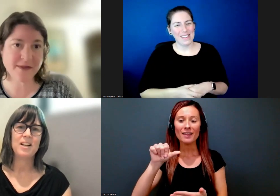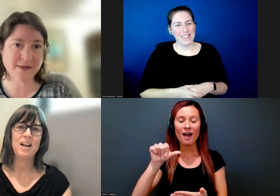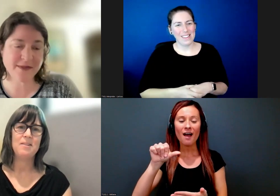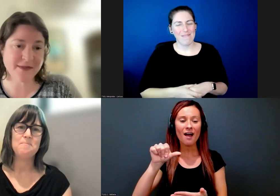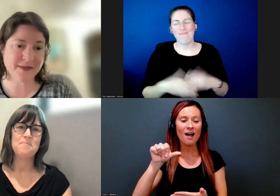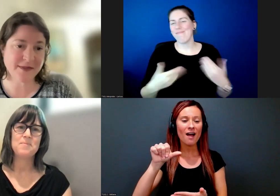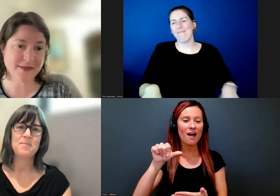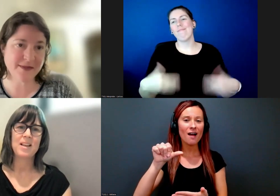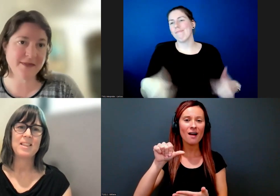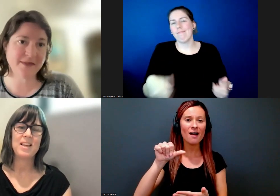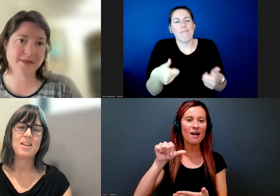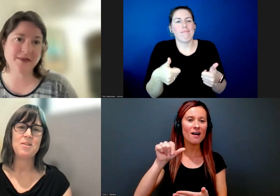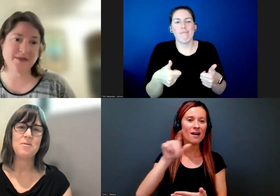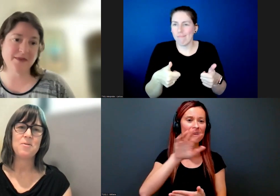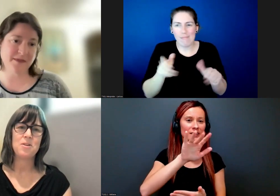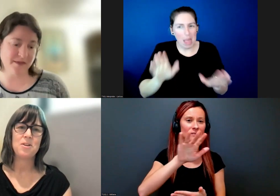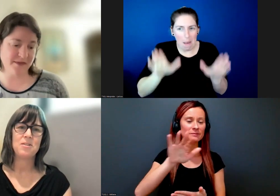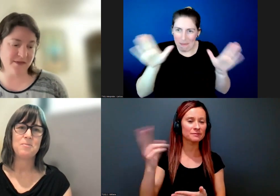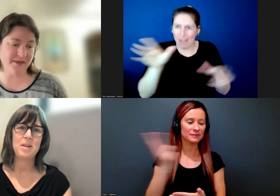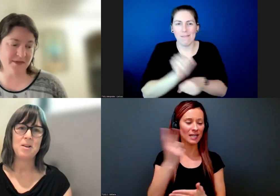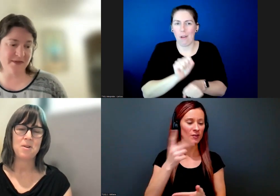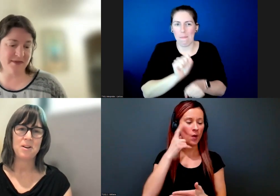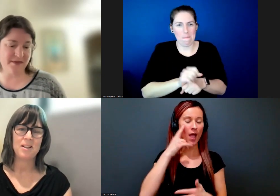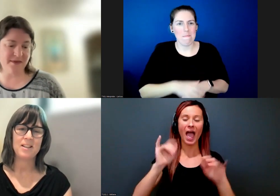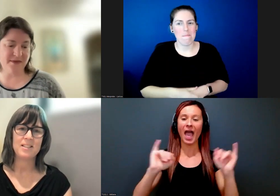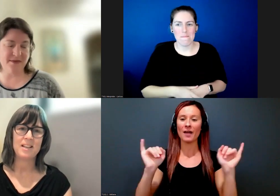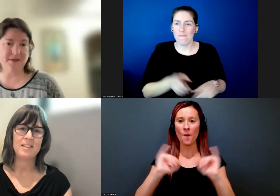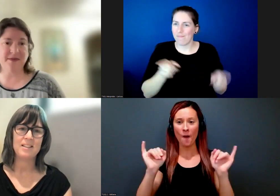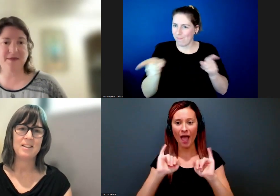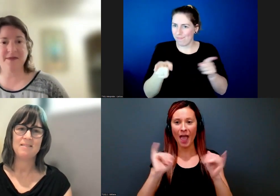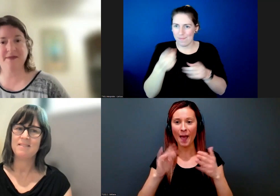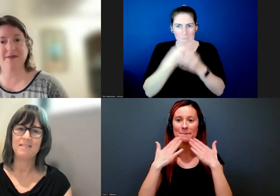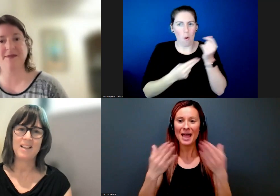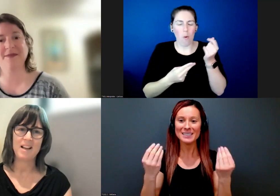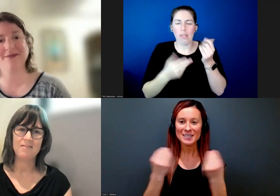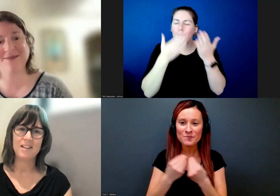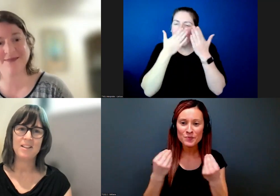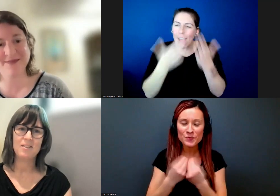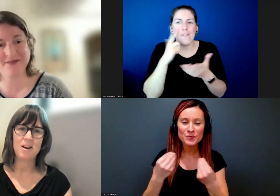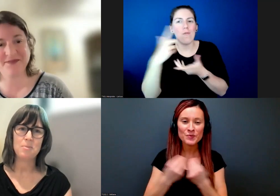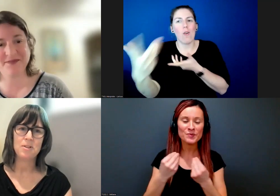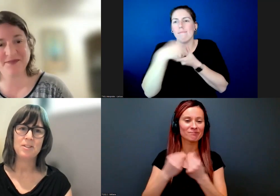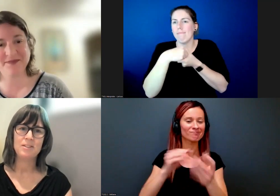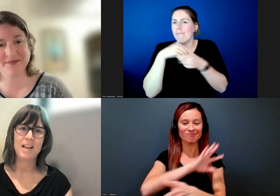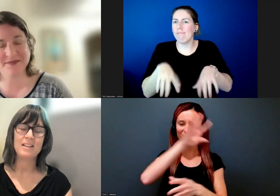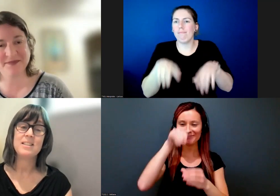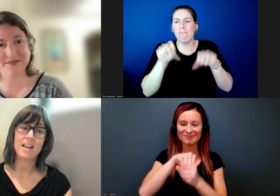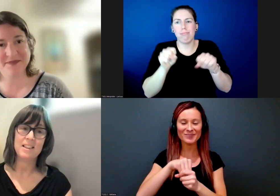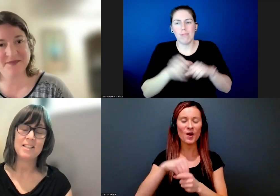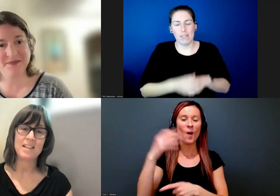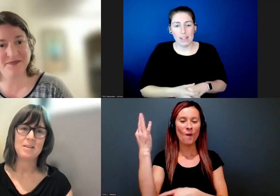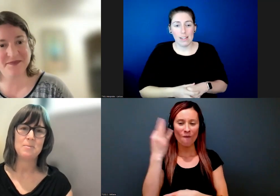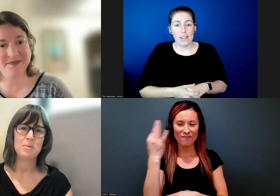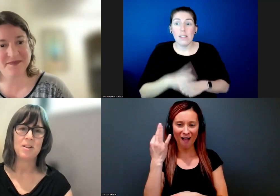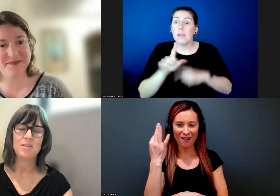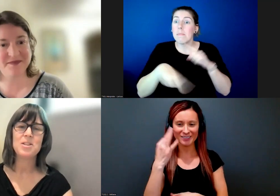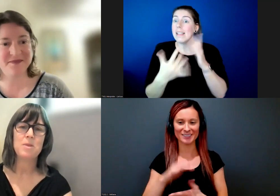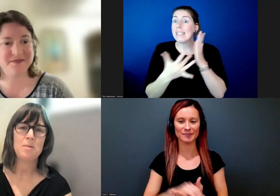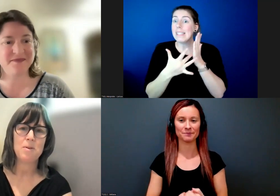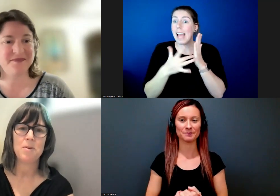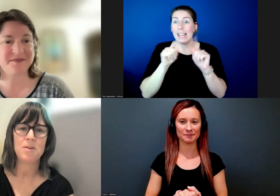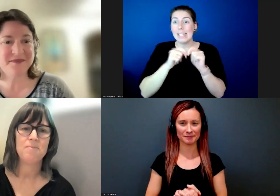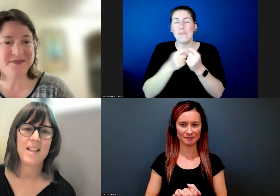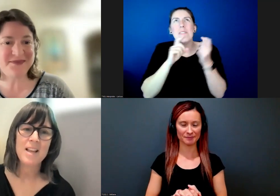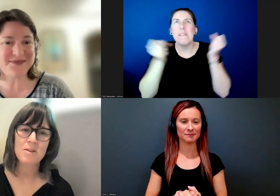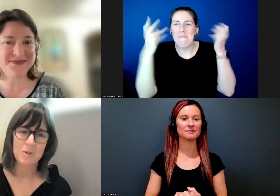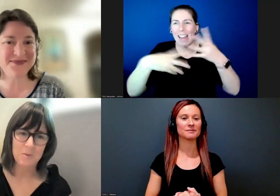unreal. Thank you for being a part of this, and incredible. And the tech team as well. There's so many